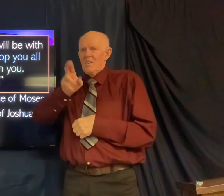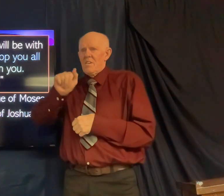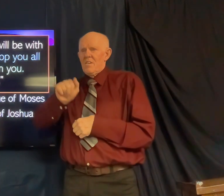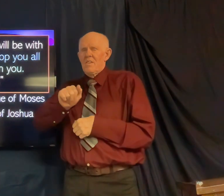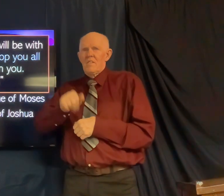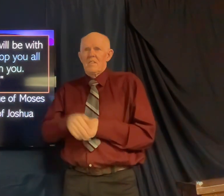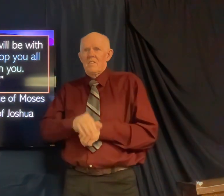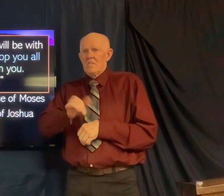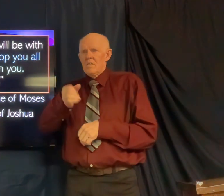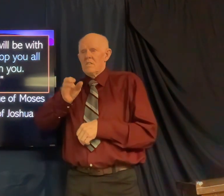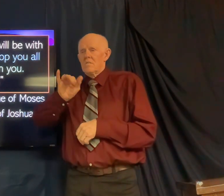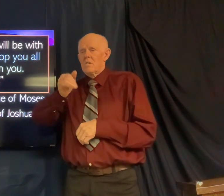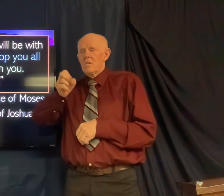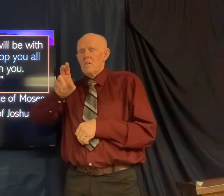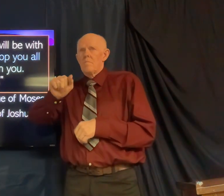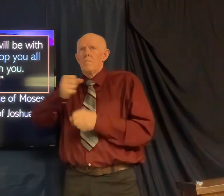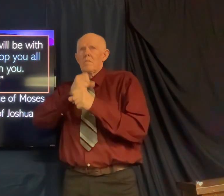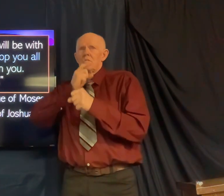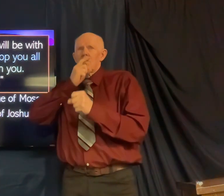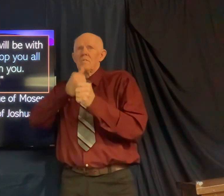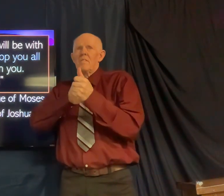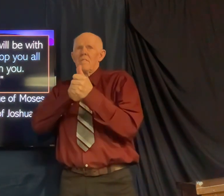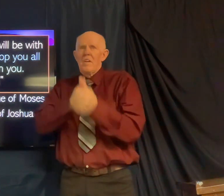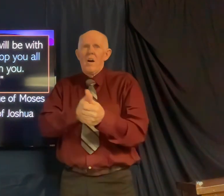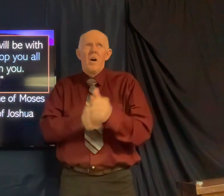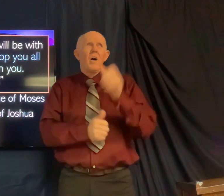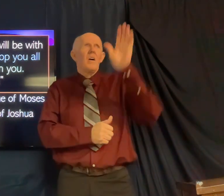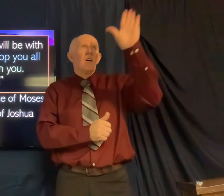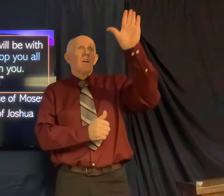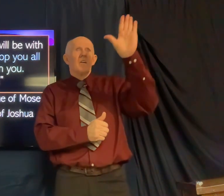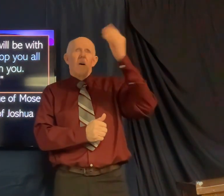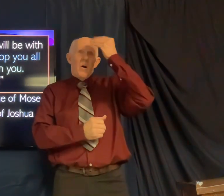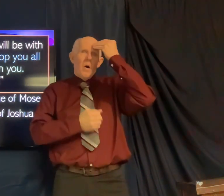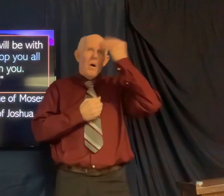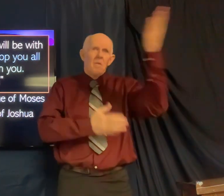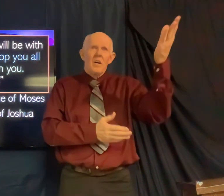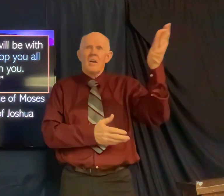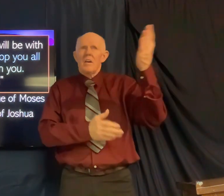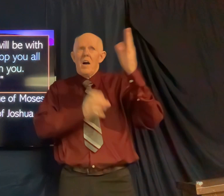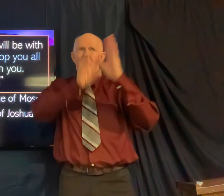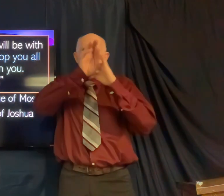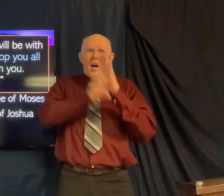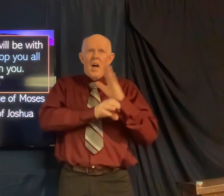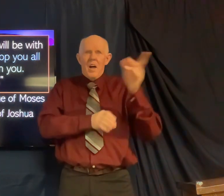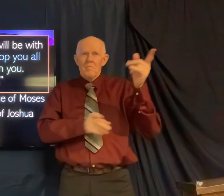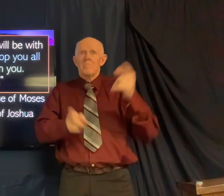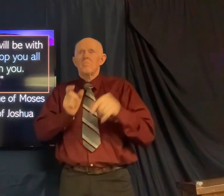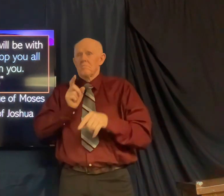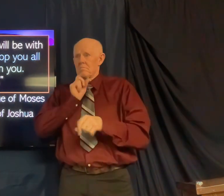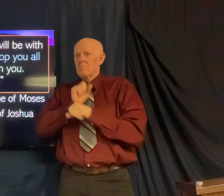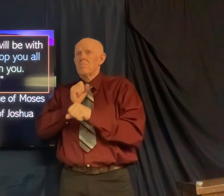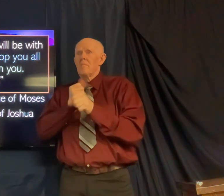God himself was unfailing with Joshua. Joshua followed him and he obeyed God.